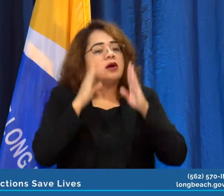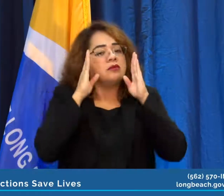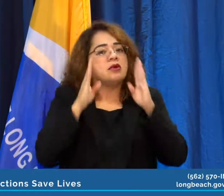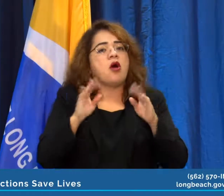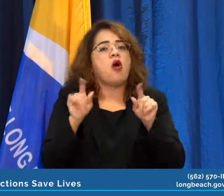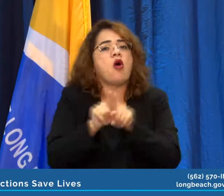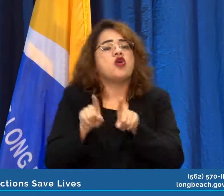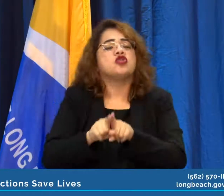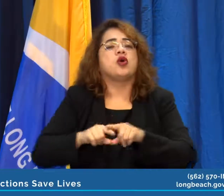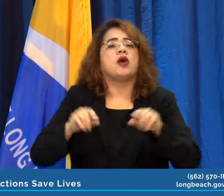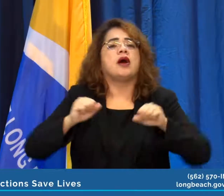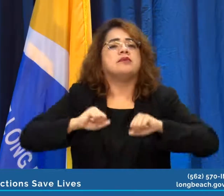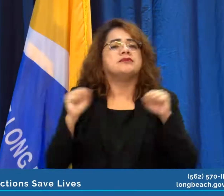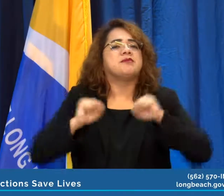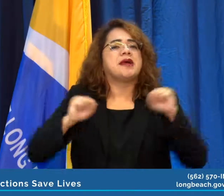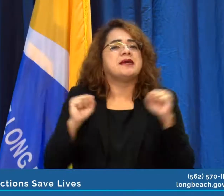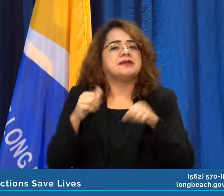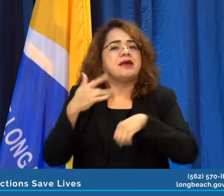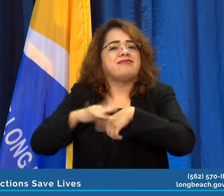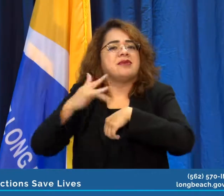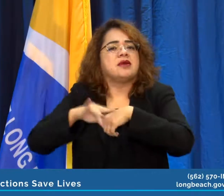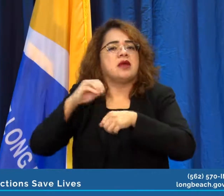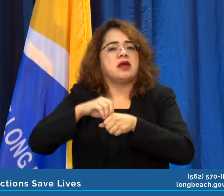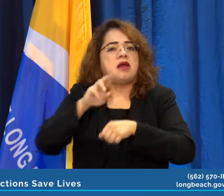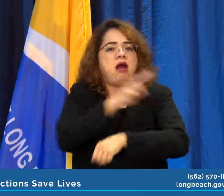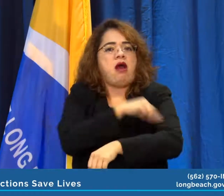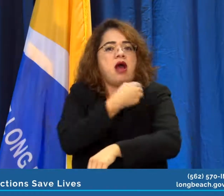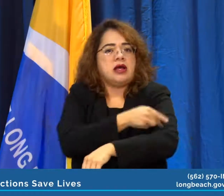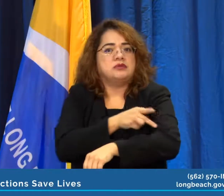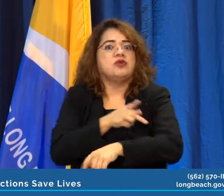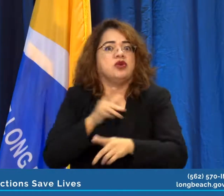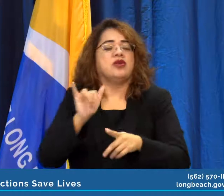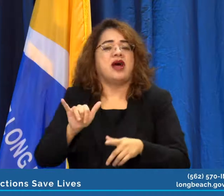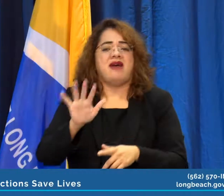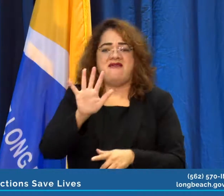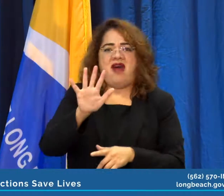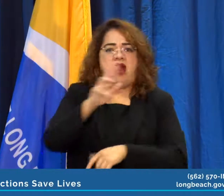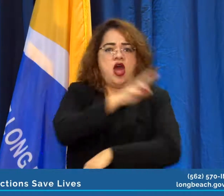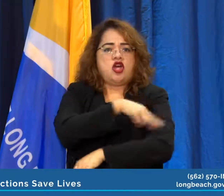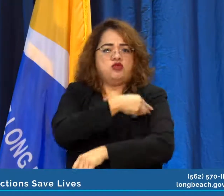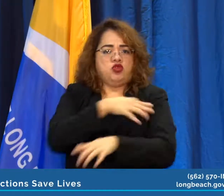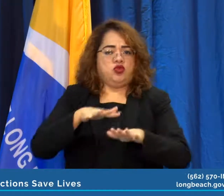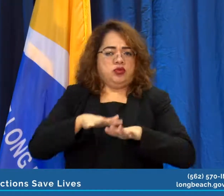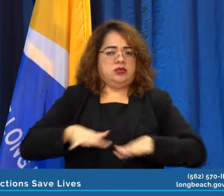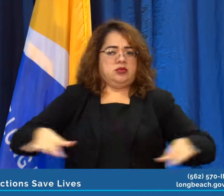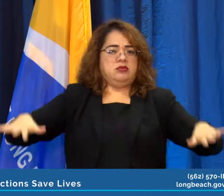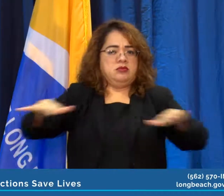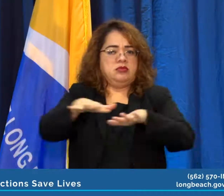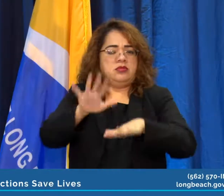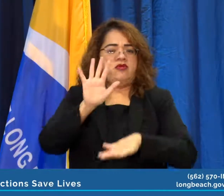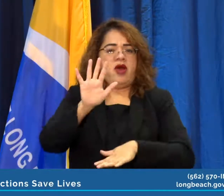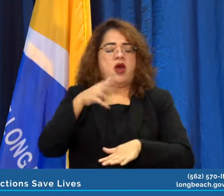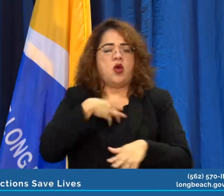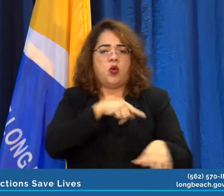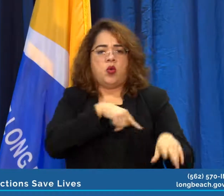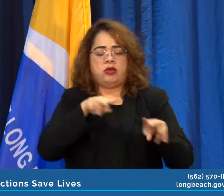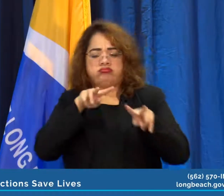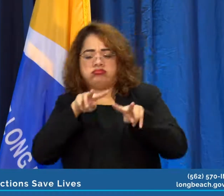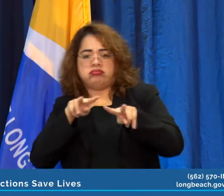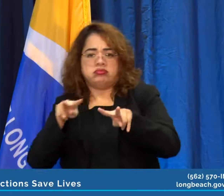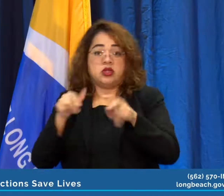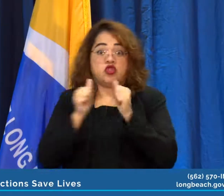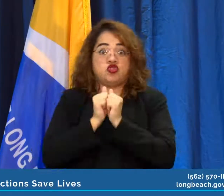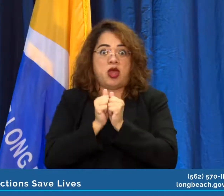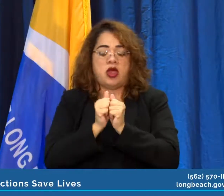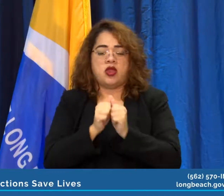is the capacity of our hospitals. There are 5 hospitals that we consider as our local hospitals, and they're what we track together.